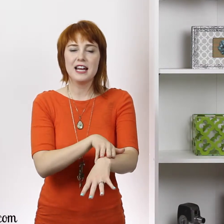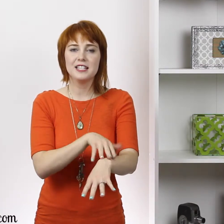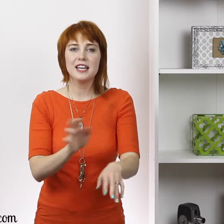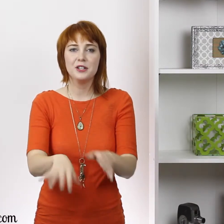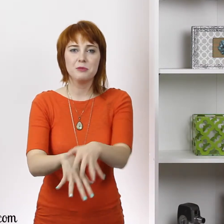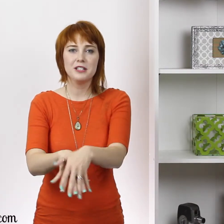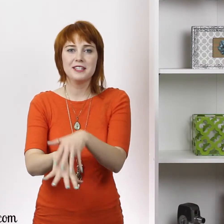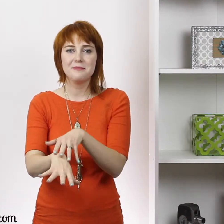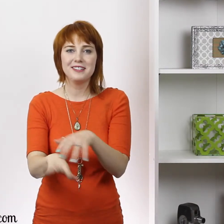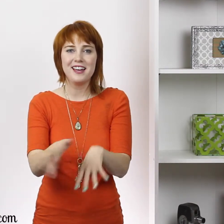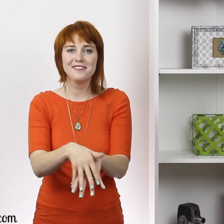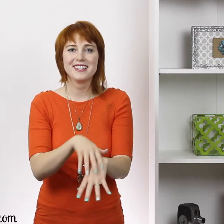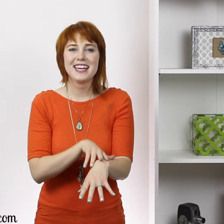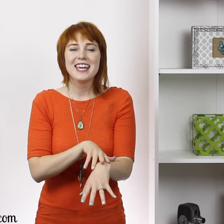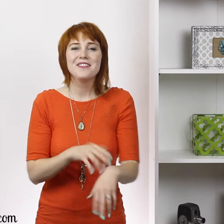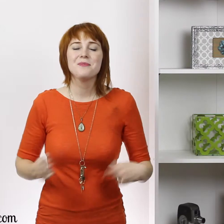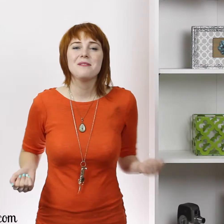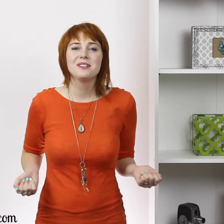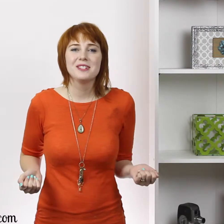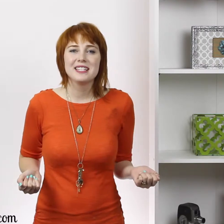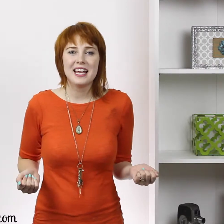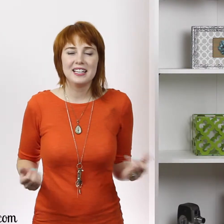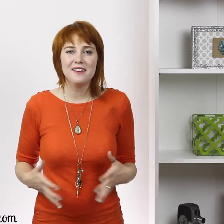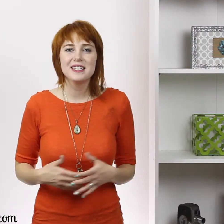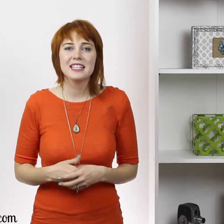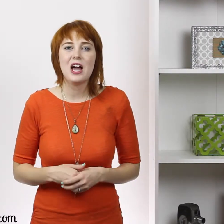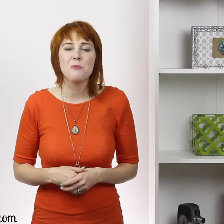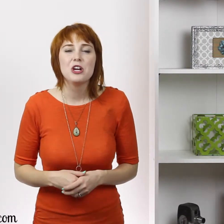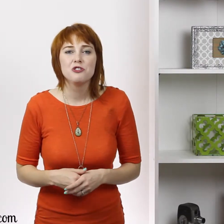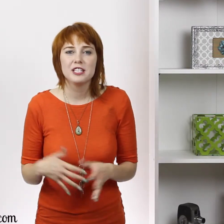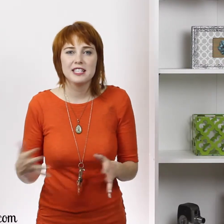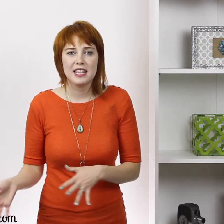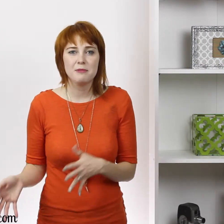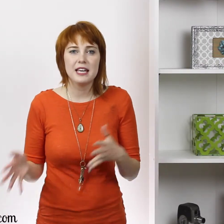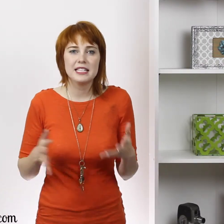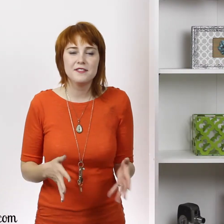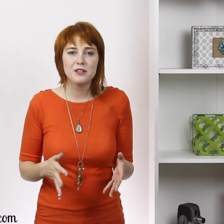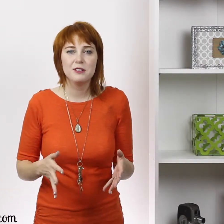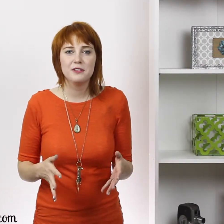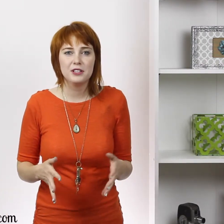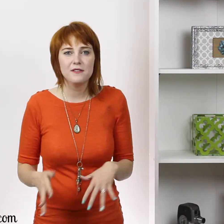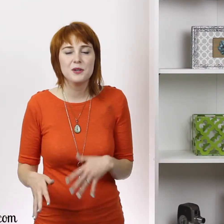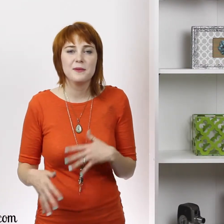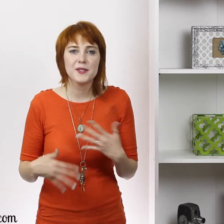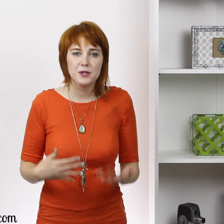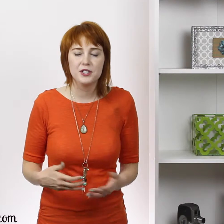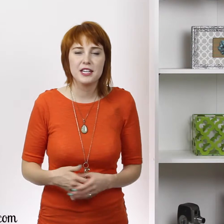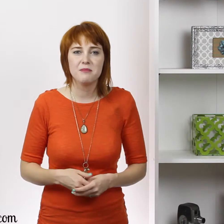side, just like you're putting on some gloves. If your baby learns to sign gloves, it can help transition them to the activity of putting on their gloves. So maybe it's winter and they need to